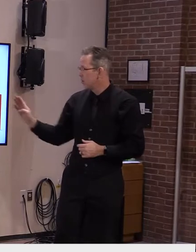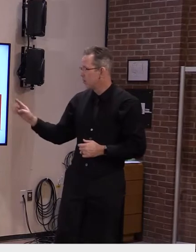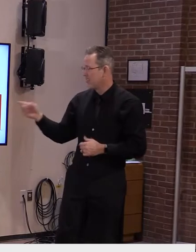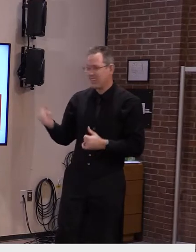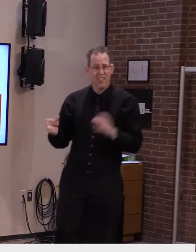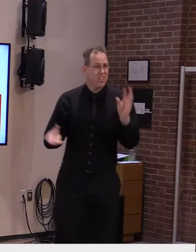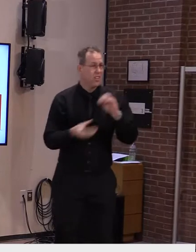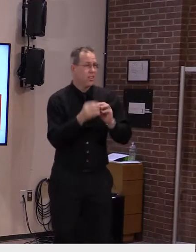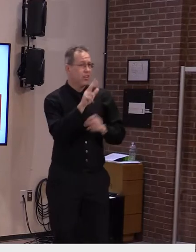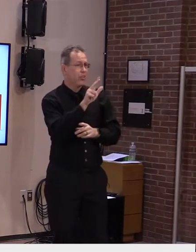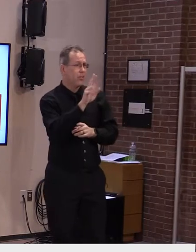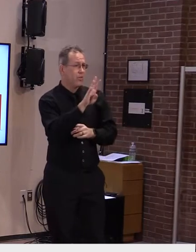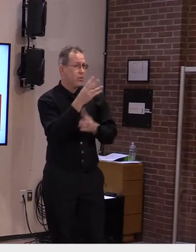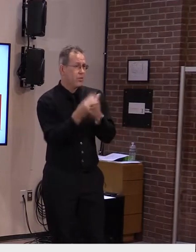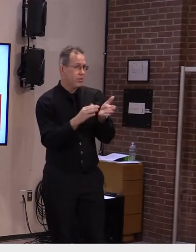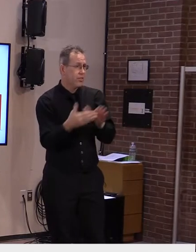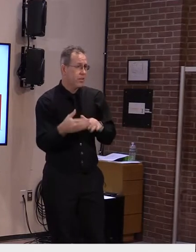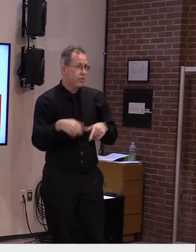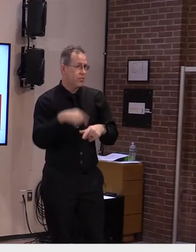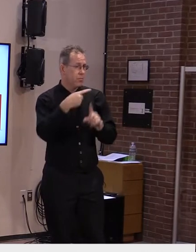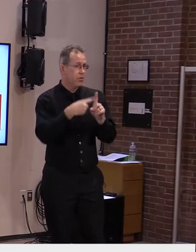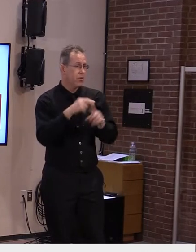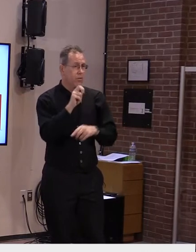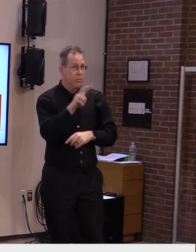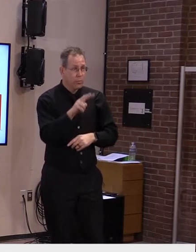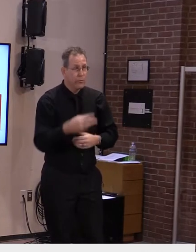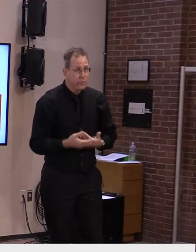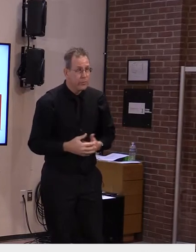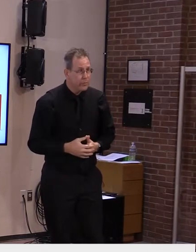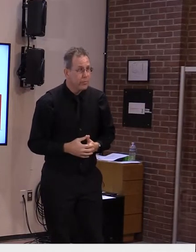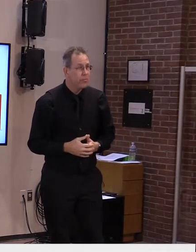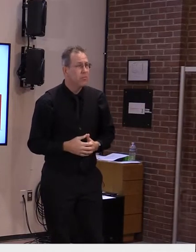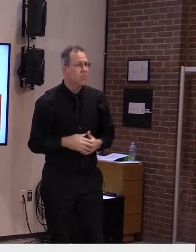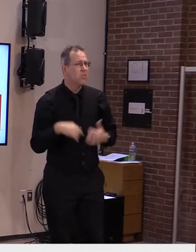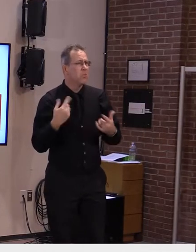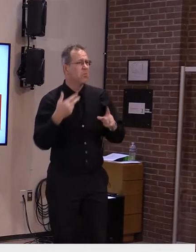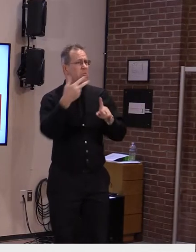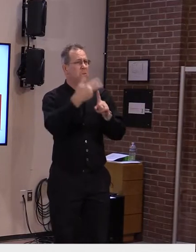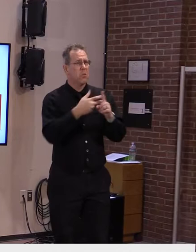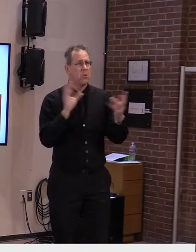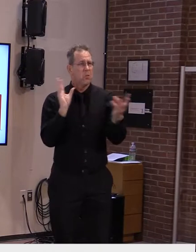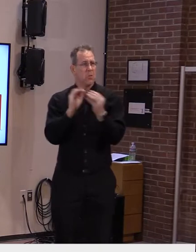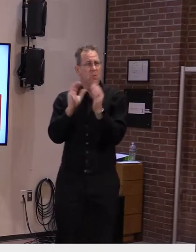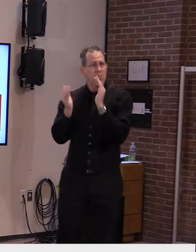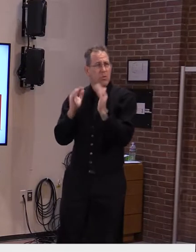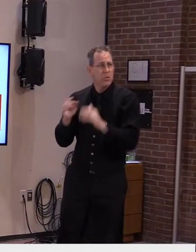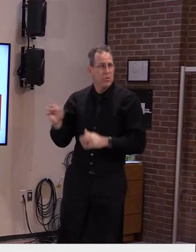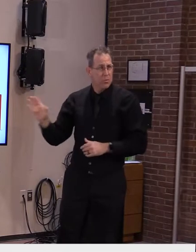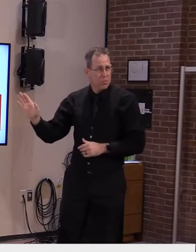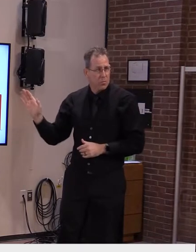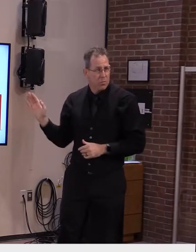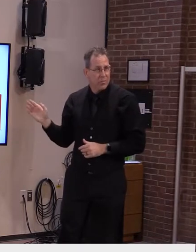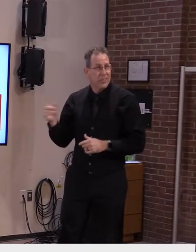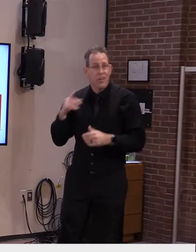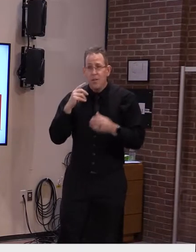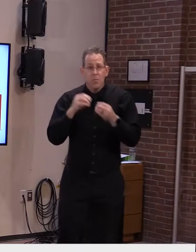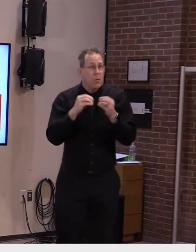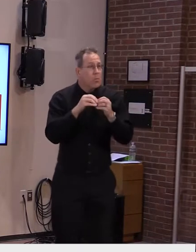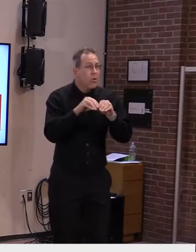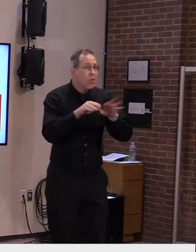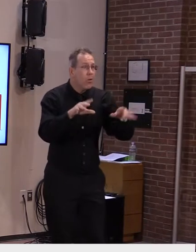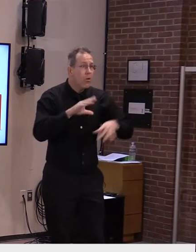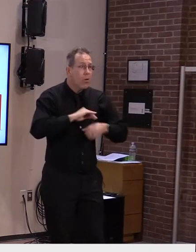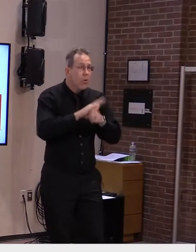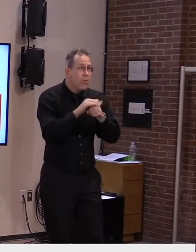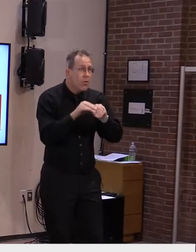boosted. And you can see, just looking at the last 3 months, that our cases have continued to go up. November in particular, just about 10,000 cases